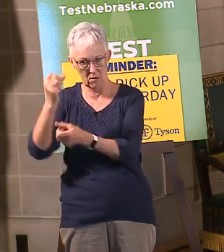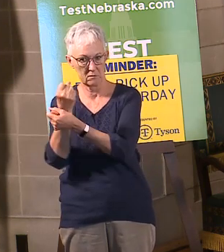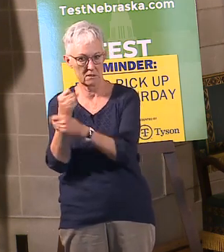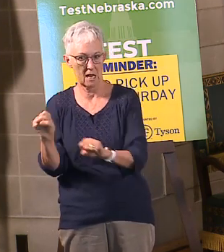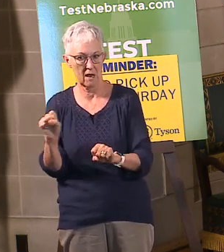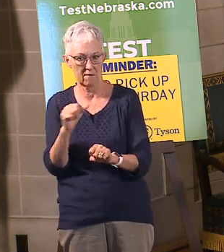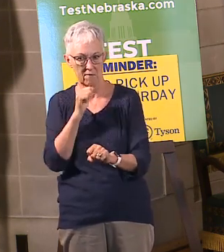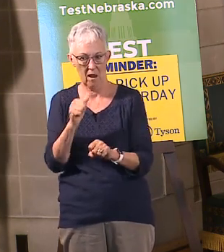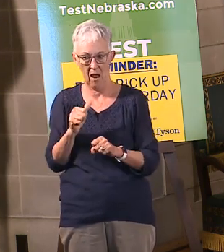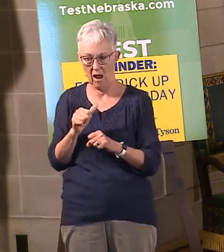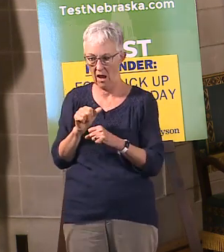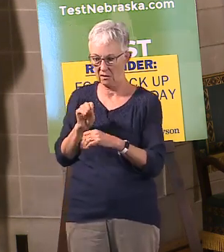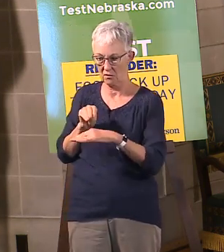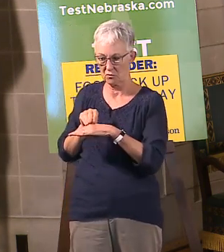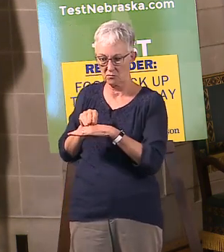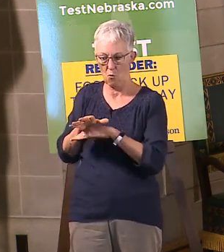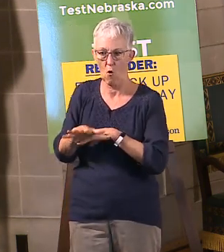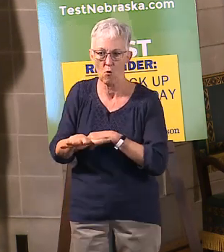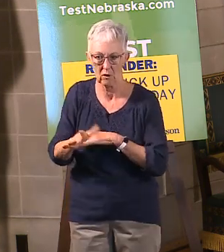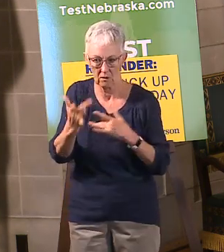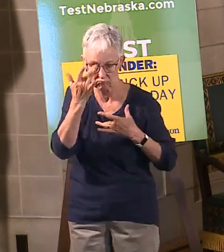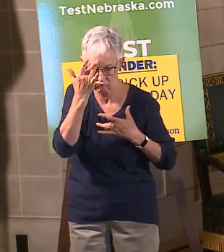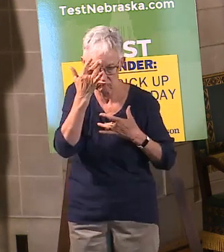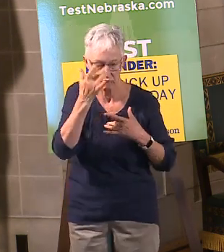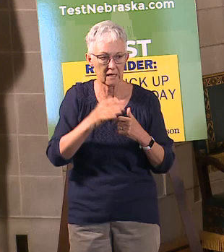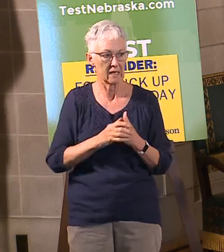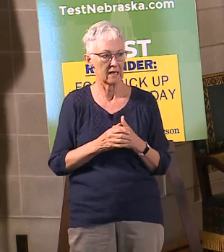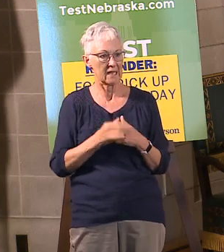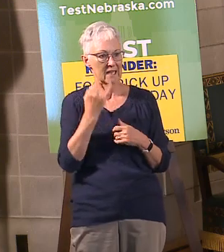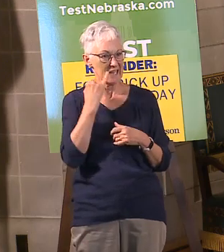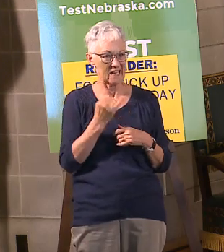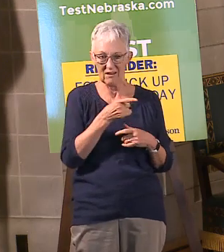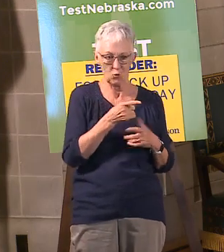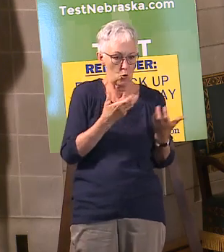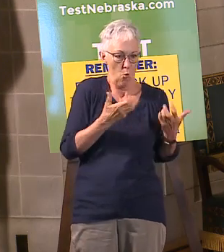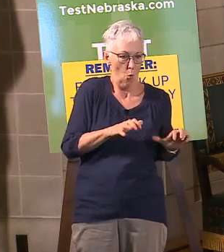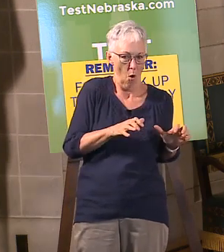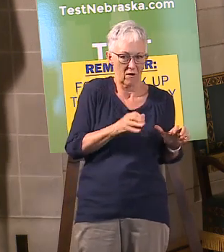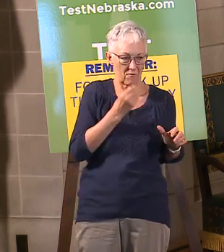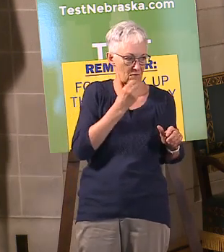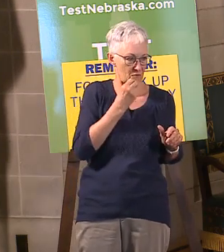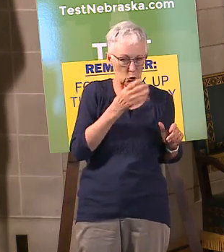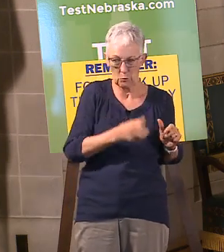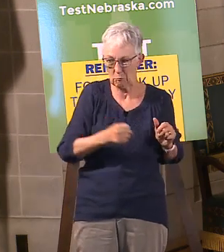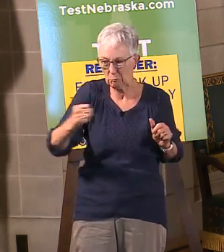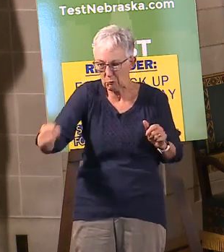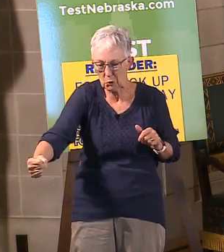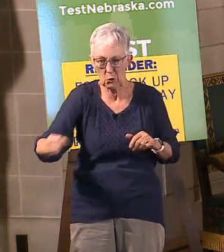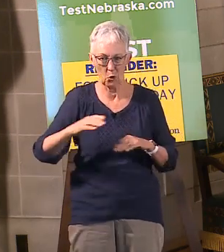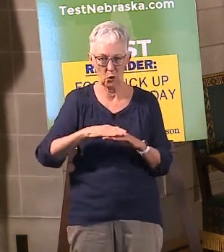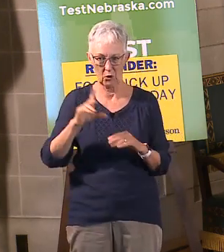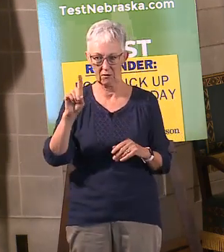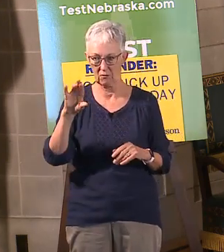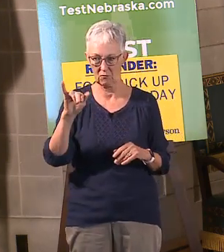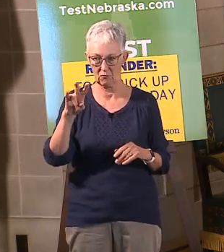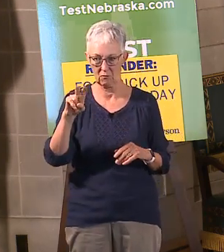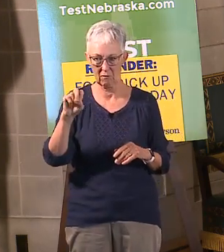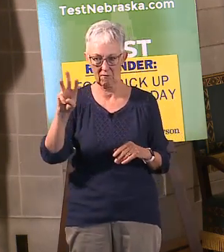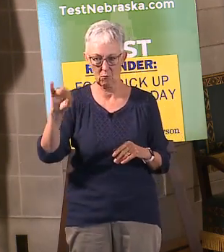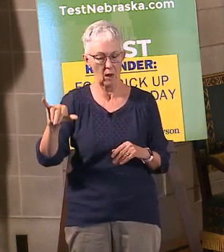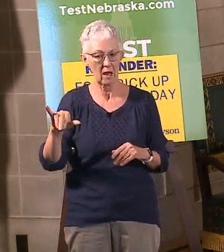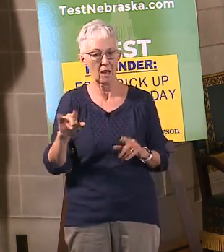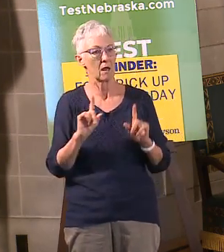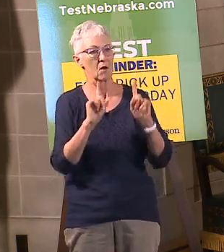don't feel comfortable leaving food items out by 8 a.m. tomorrow morning, we'd ask that you go to one of 5 area